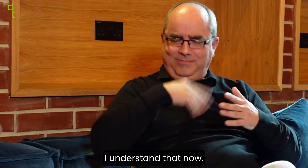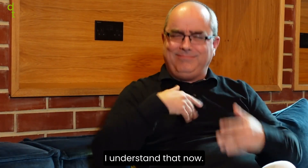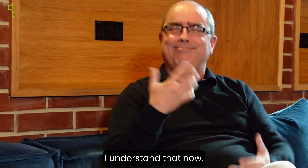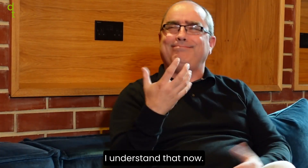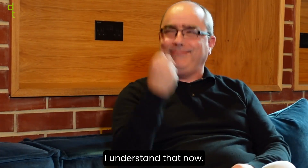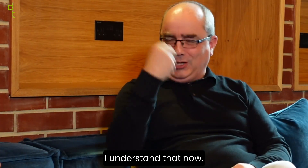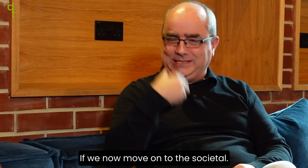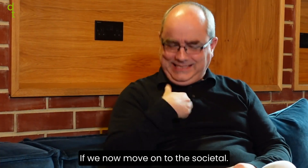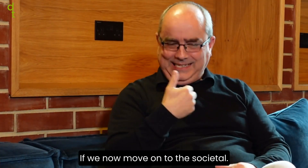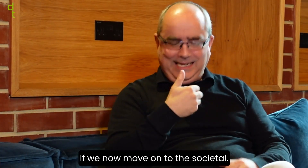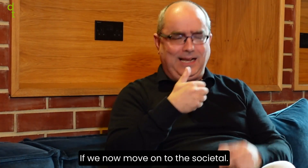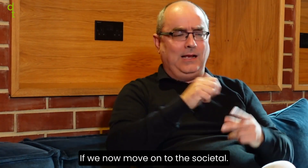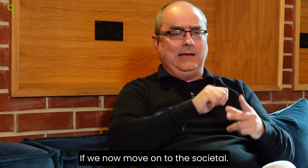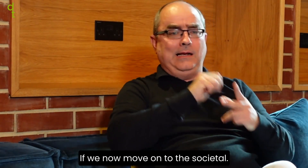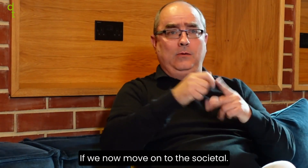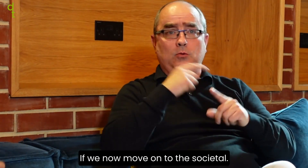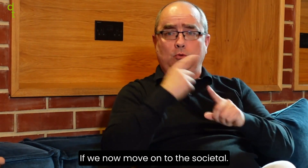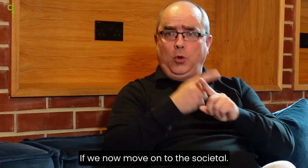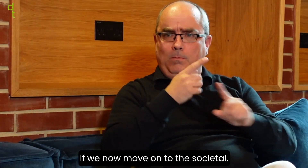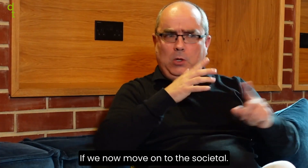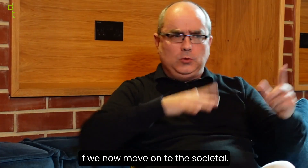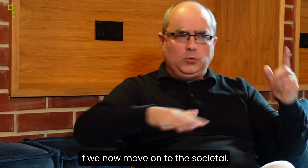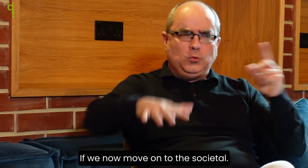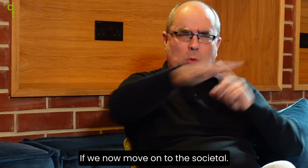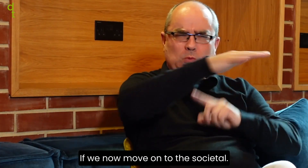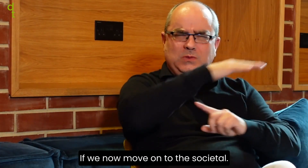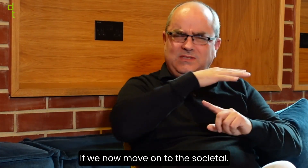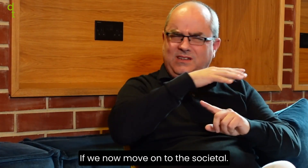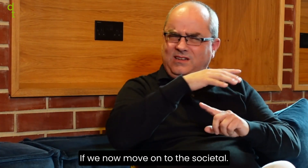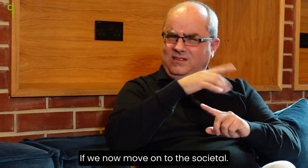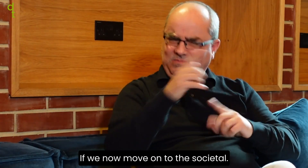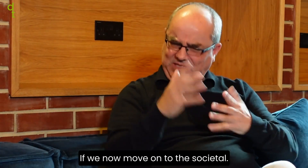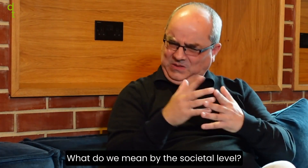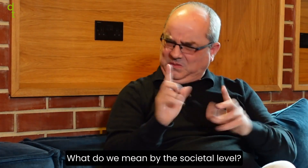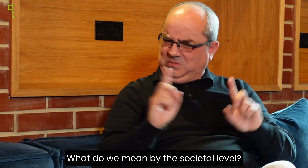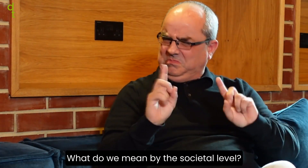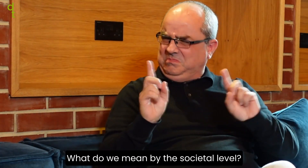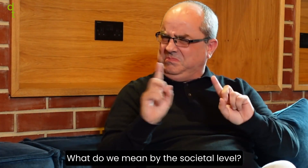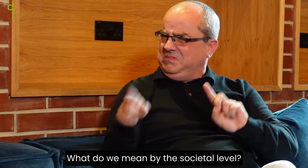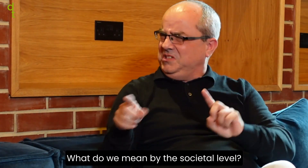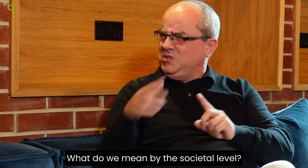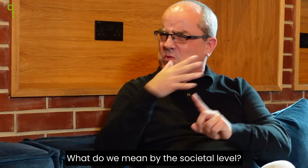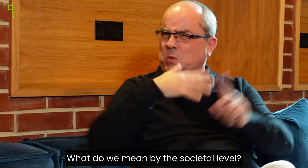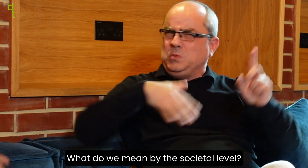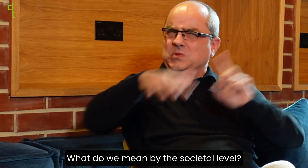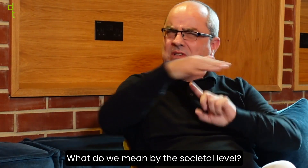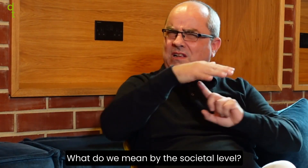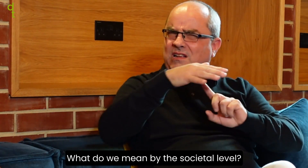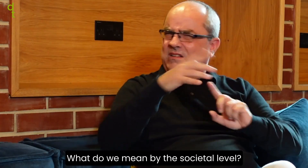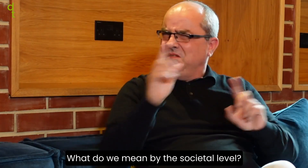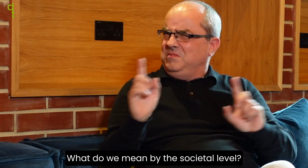now. If we now move on to the societal, what do we mean by the societal